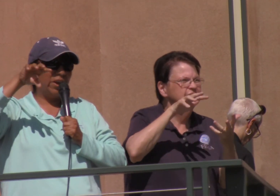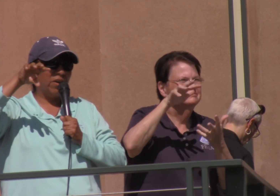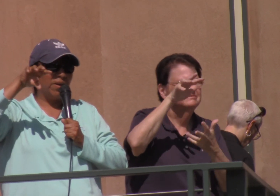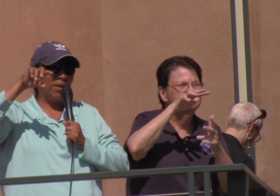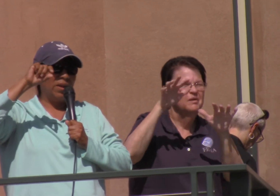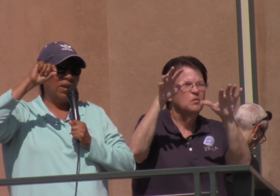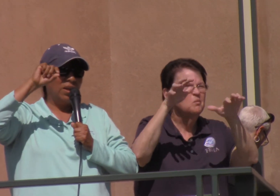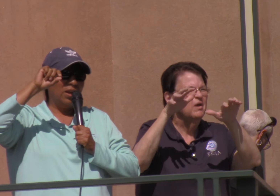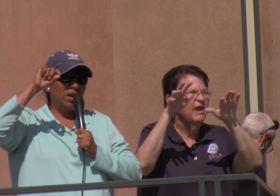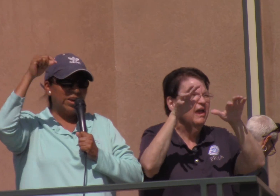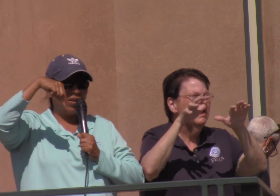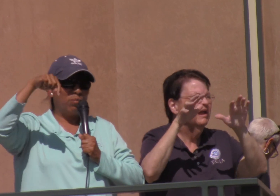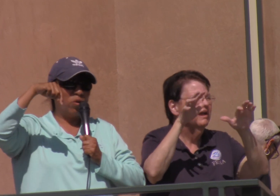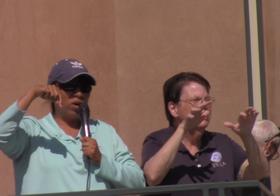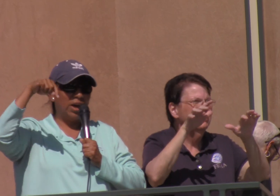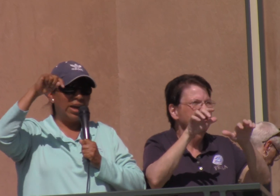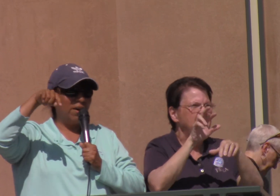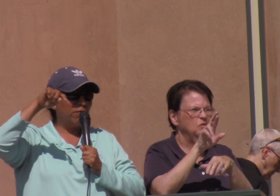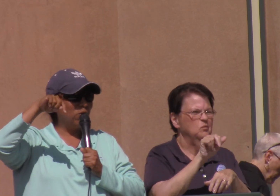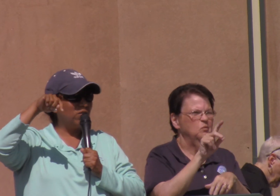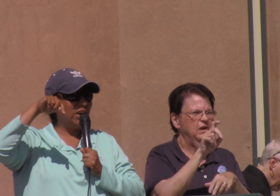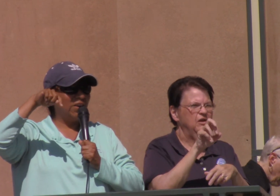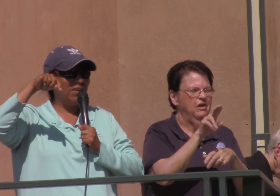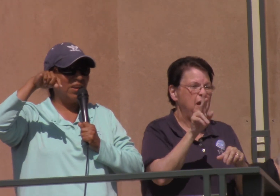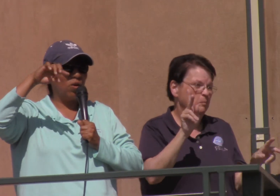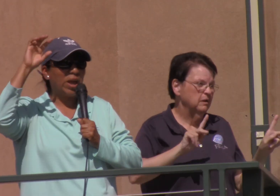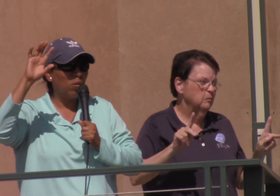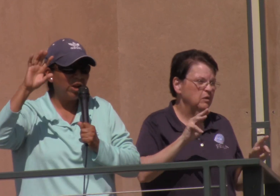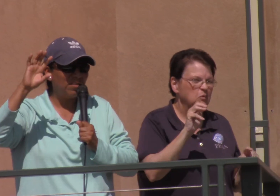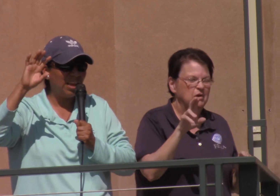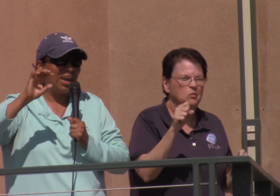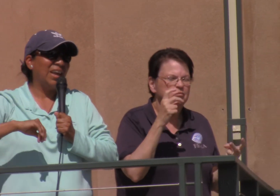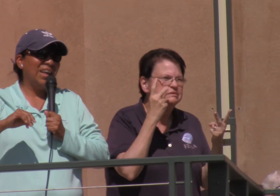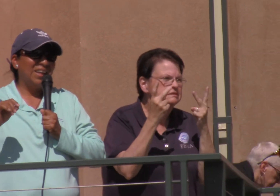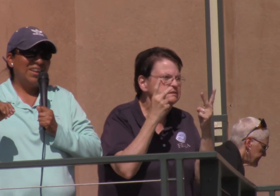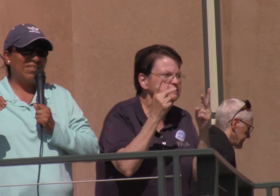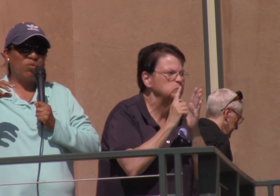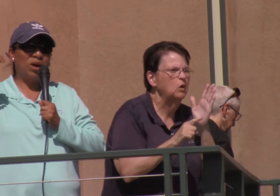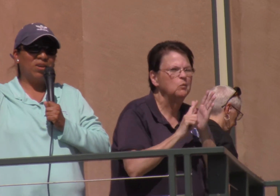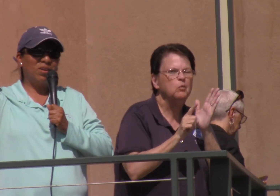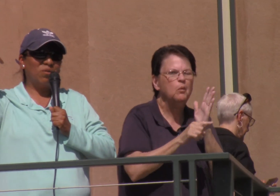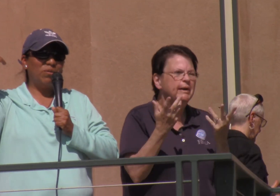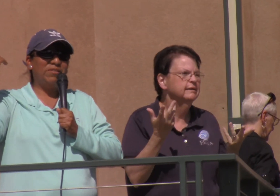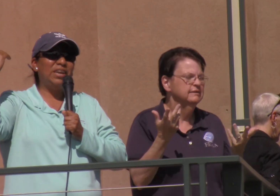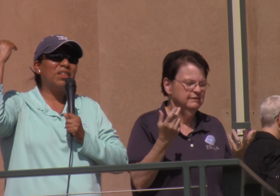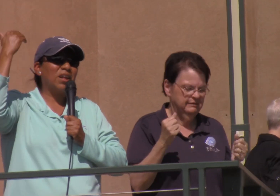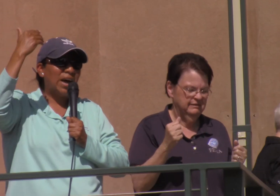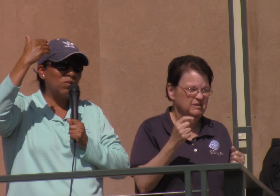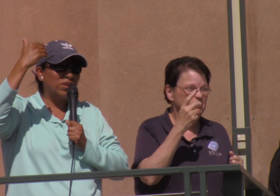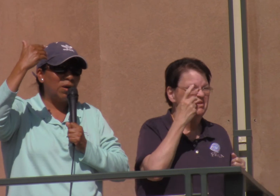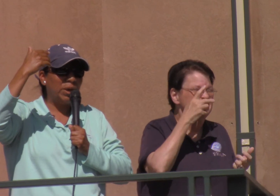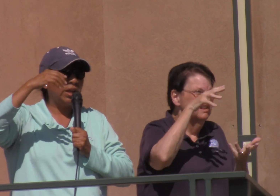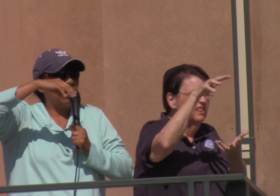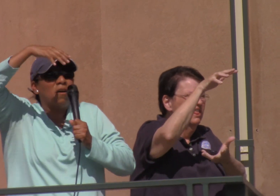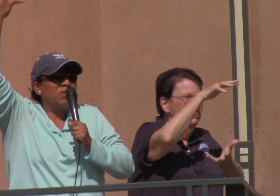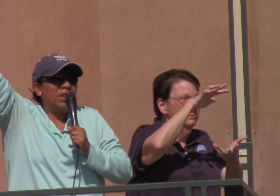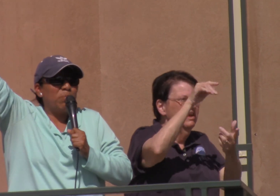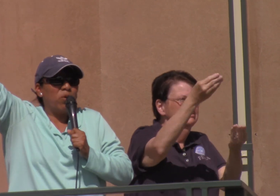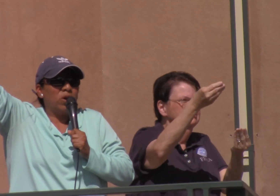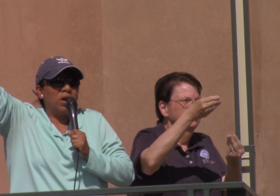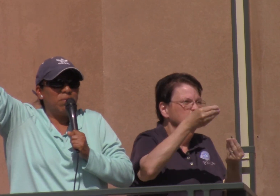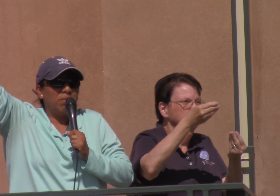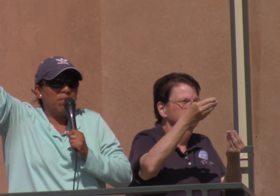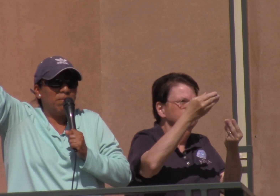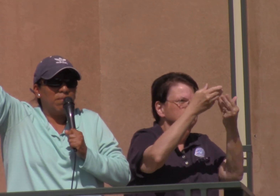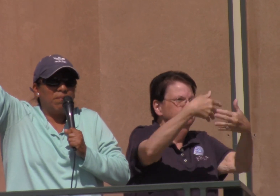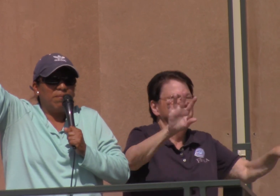the radar. Here in Mora, I have folks here, and I said, okay, what do you see? I said, well, you see the clouds coming, and all of a sudden they